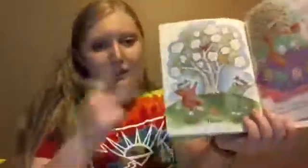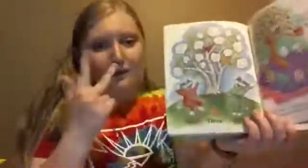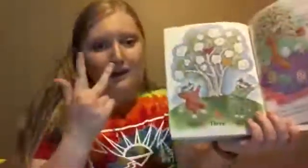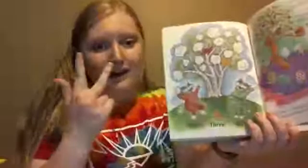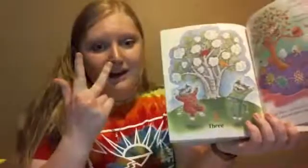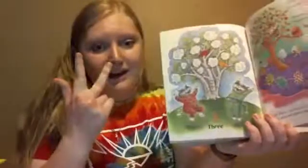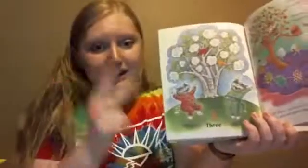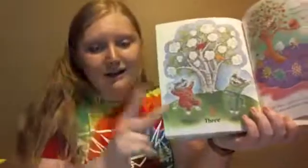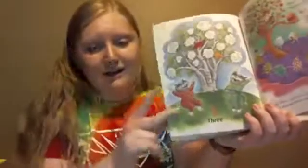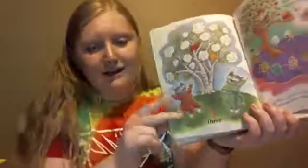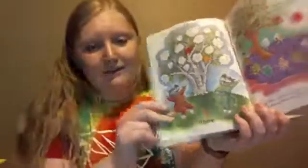3.